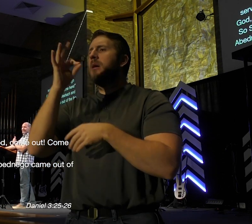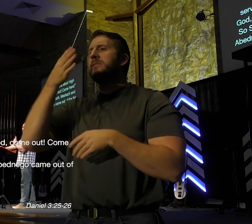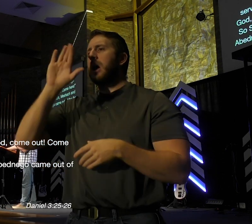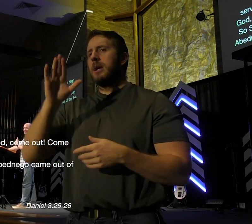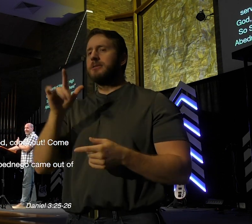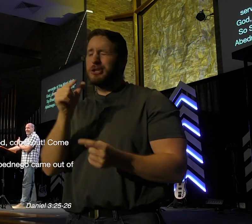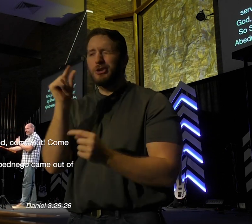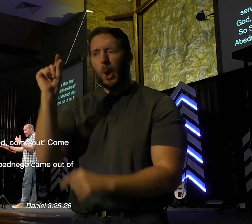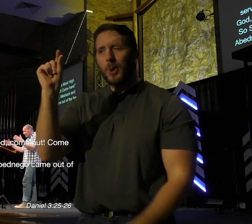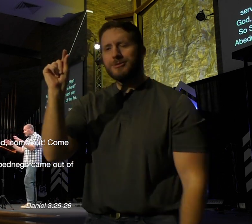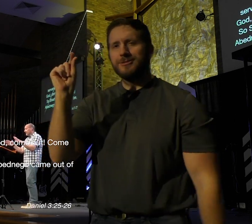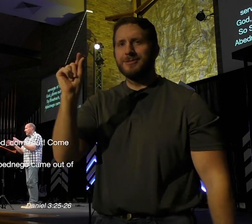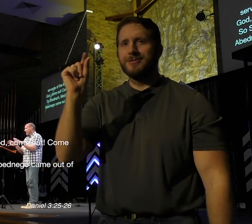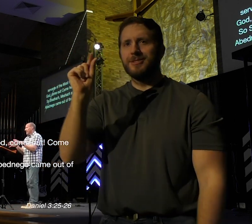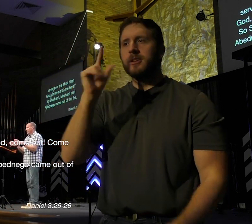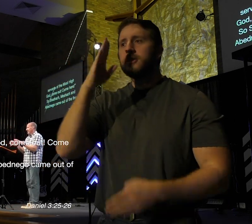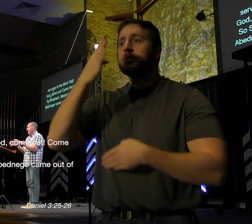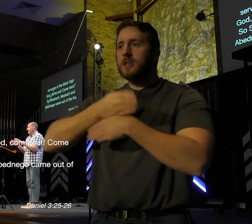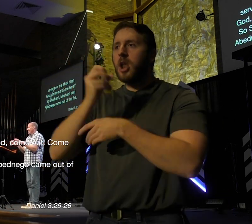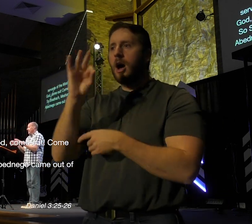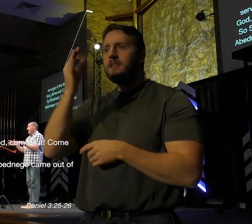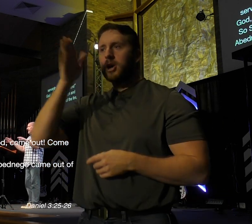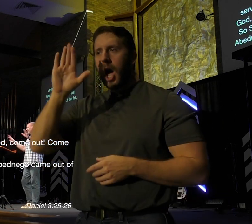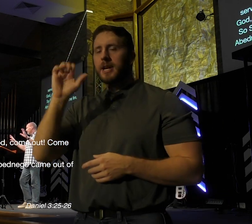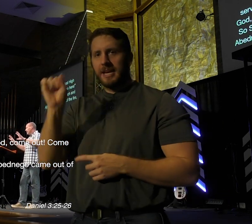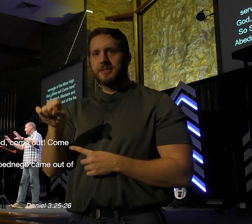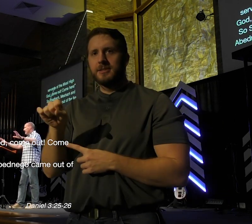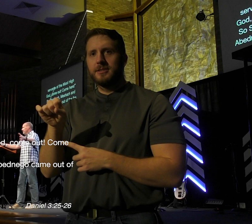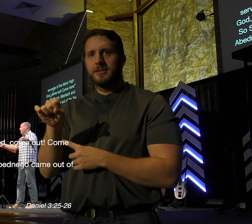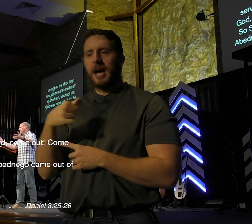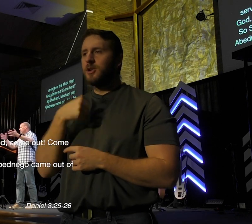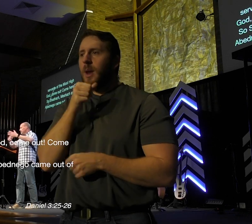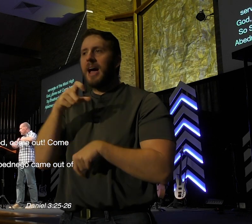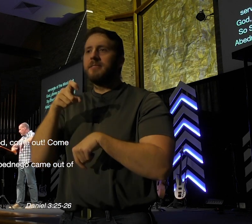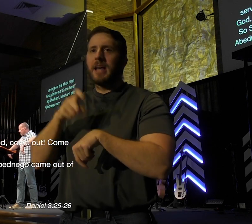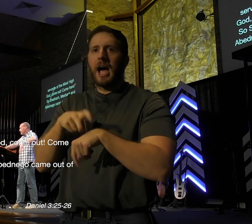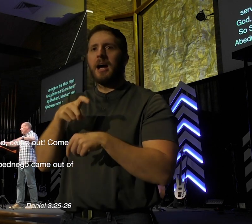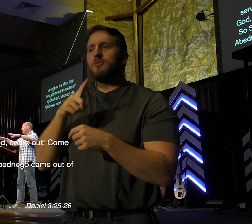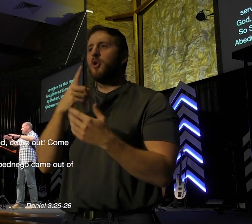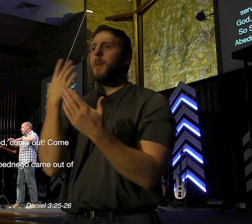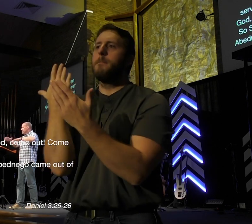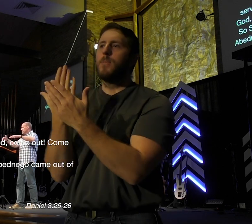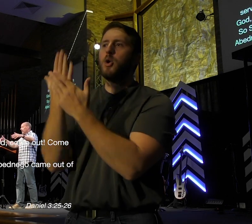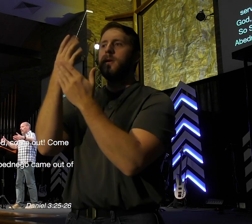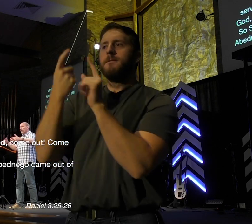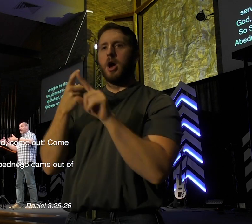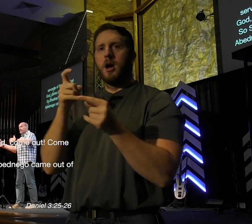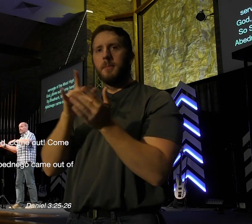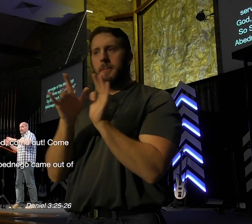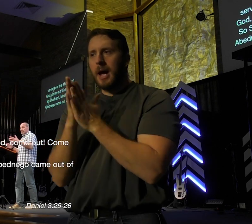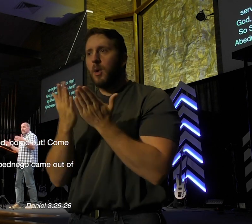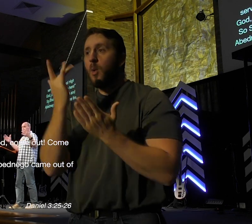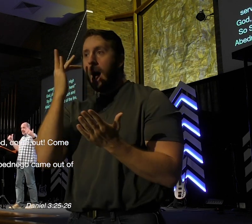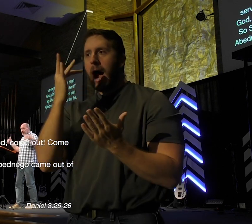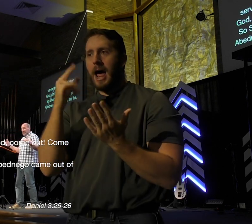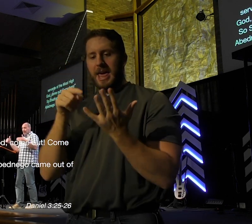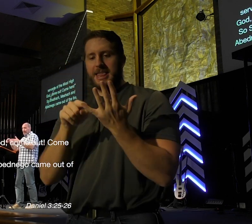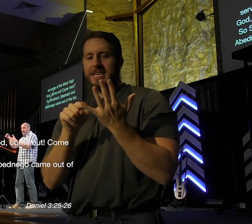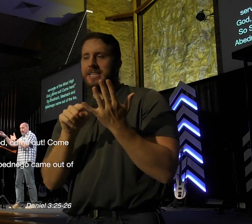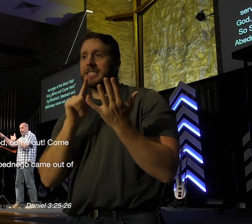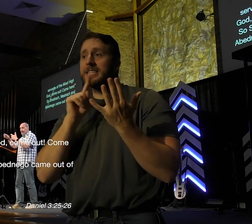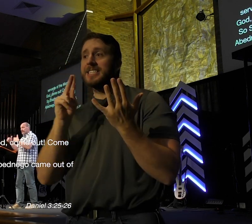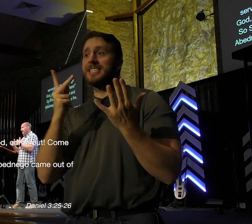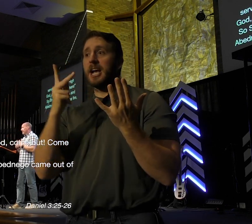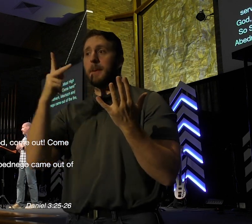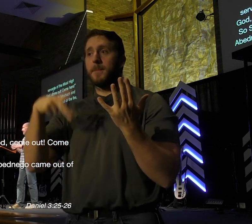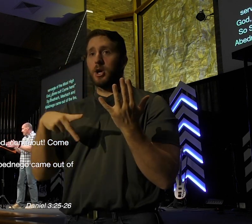close. It's the son of God. And I don't have time today to just prove to you from Scripture why this is really the second